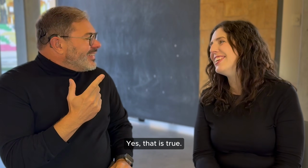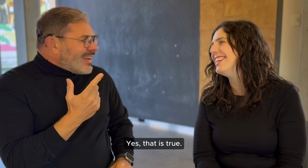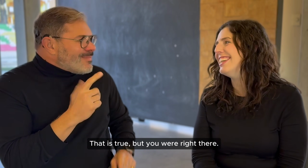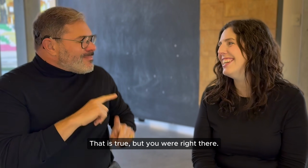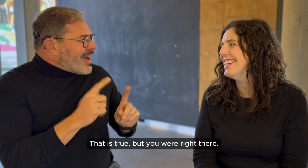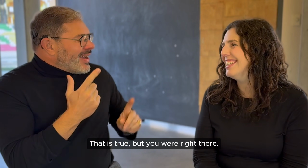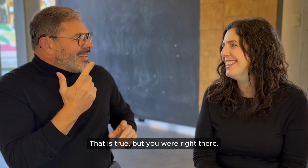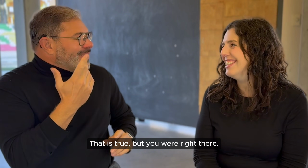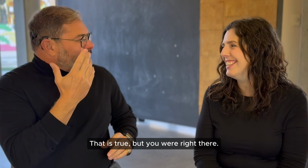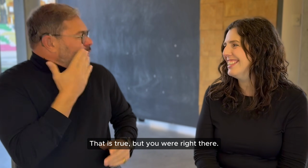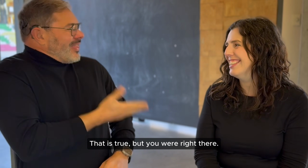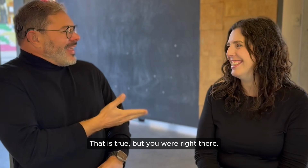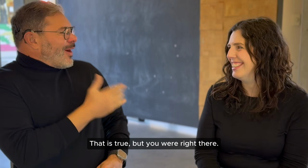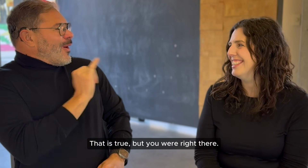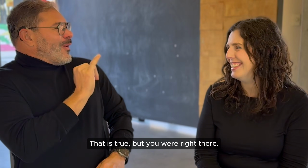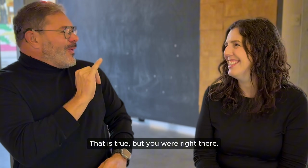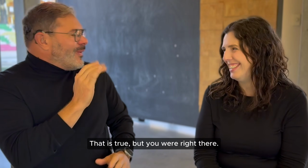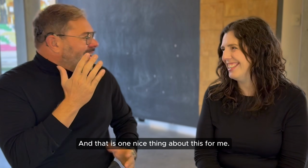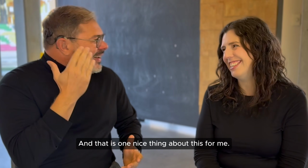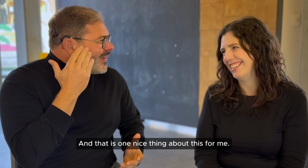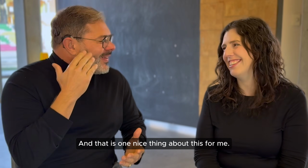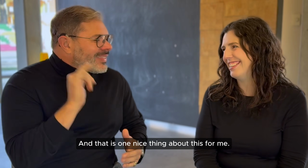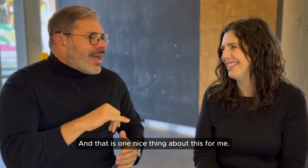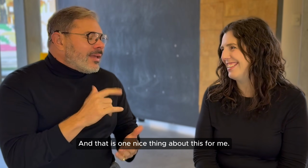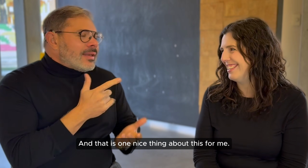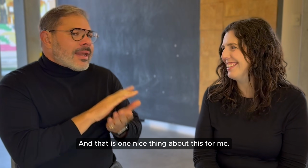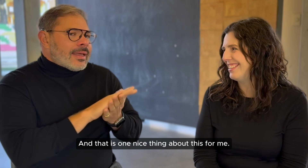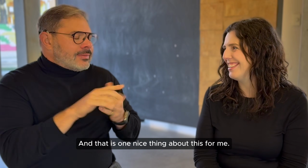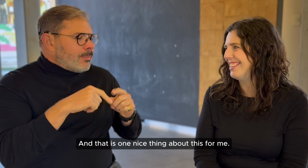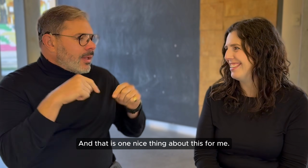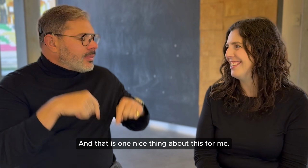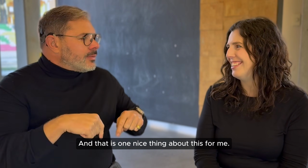That is true. but you were right there. And so that's one nice thing